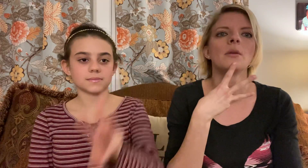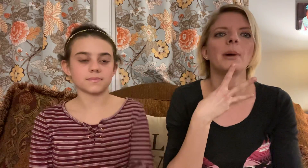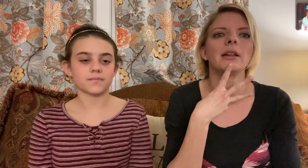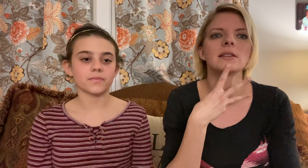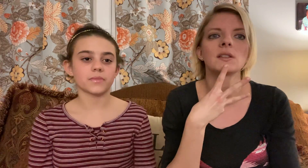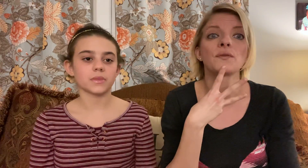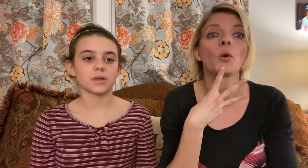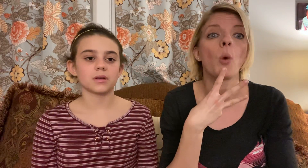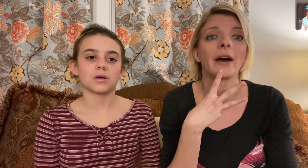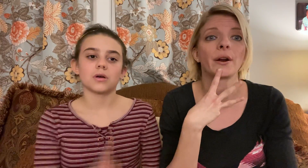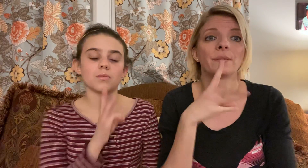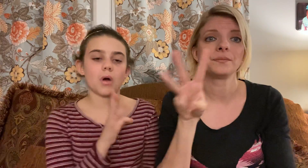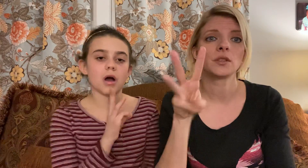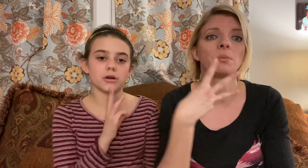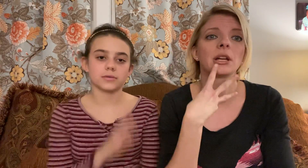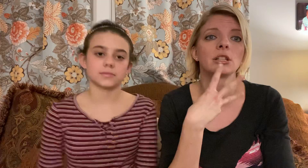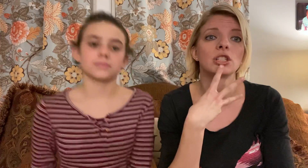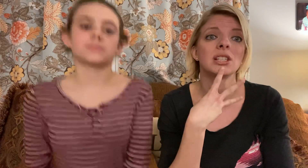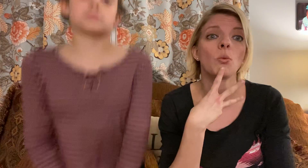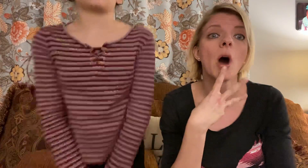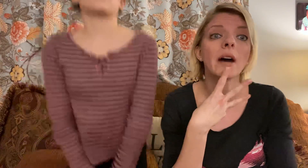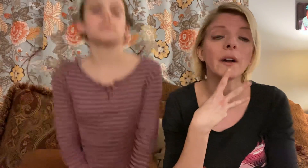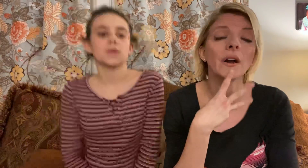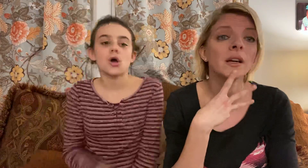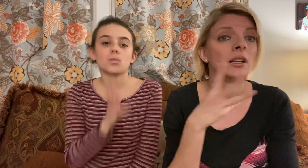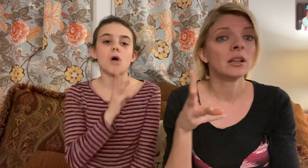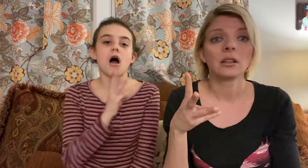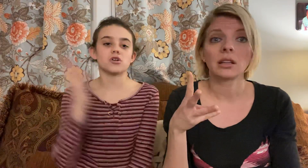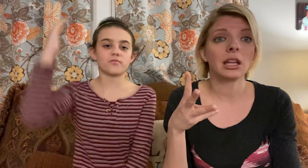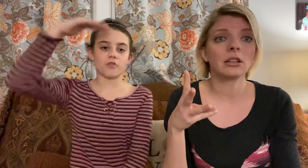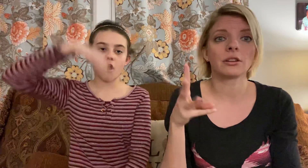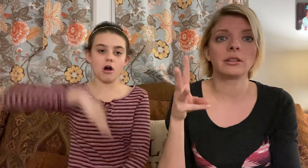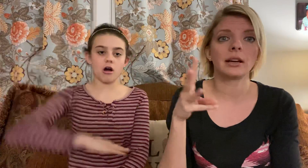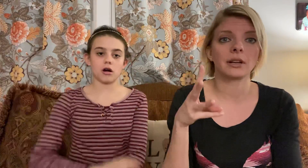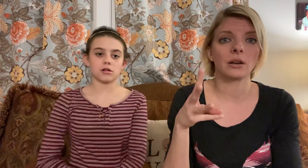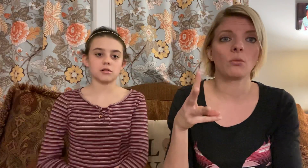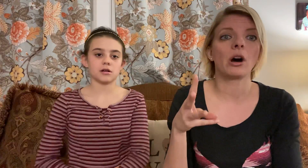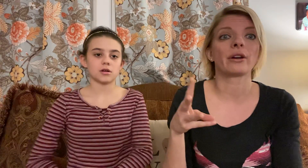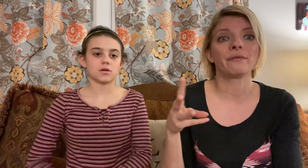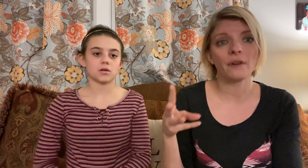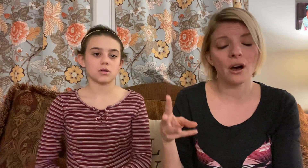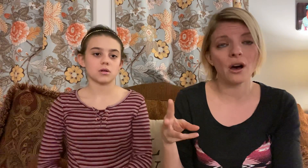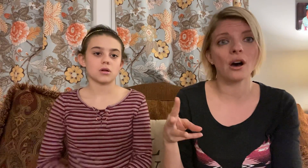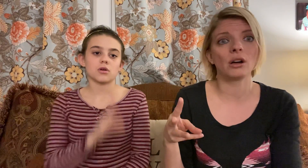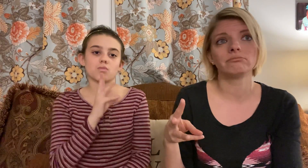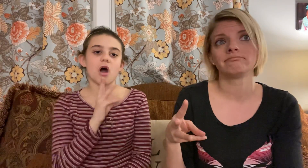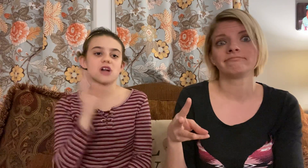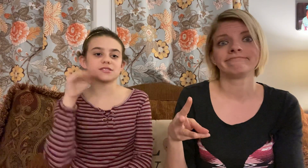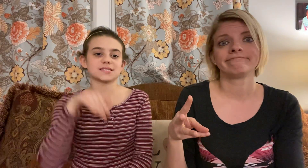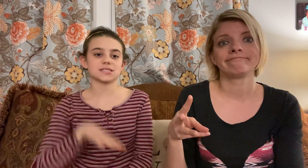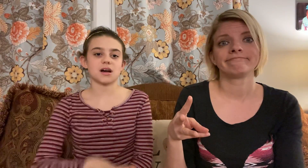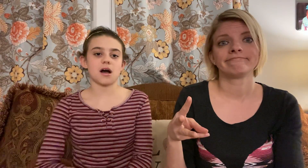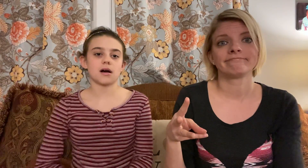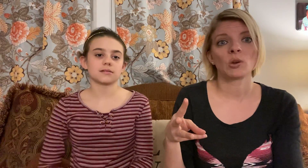But this is for water. So you put it on your chest. Water. Katie learned that very. Waterfall.